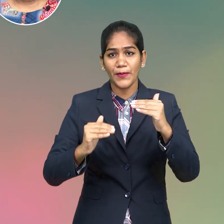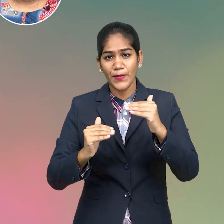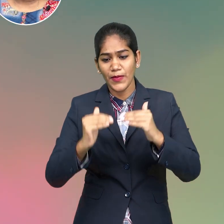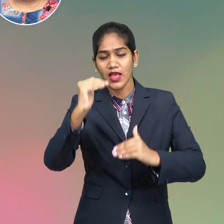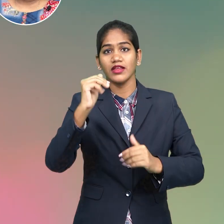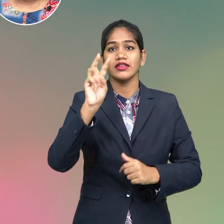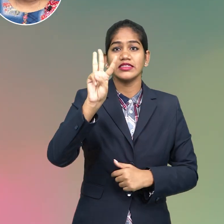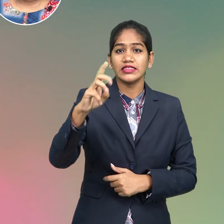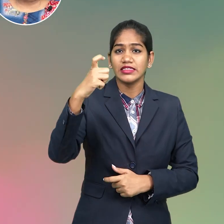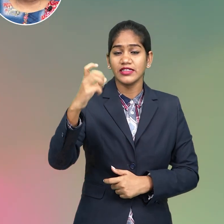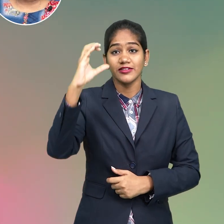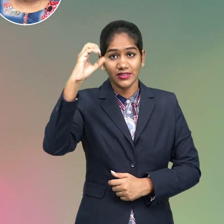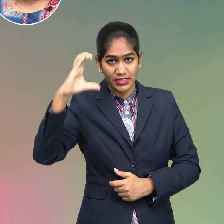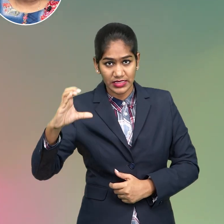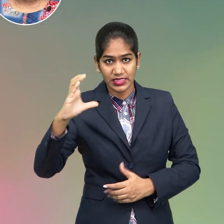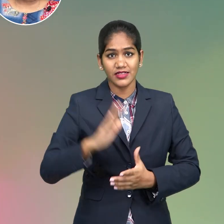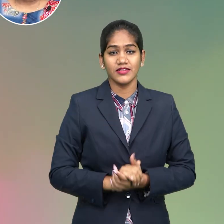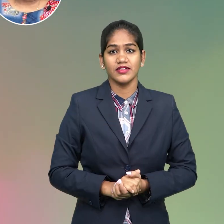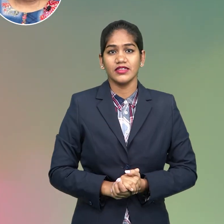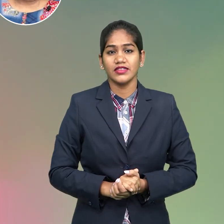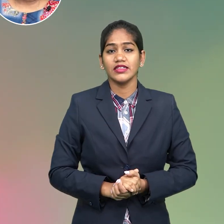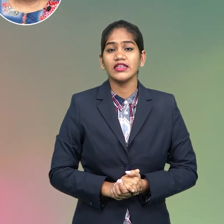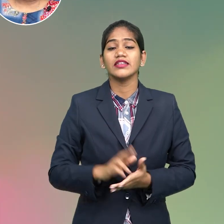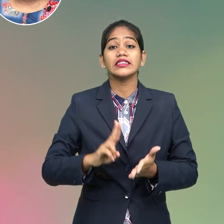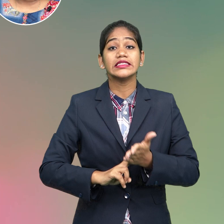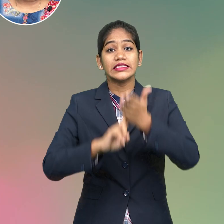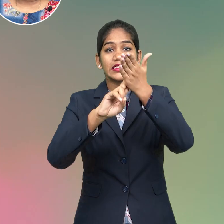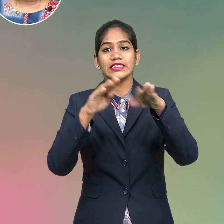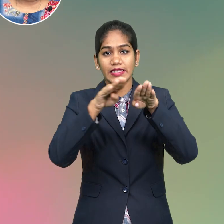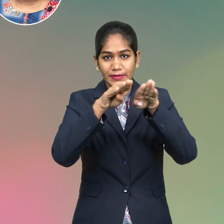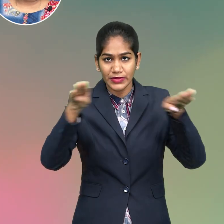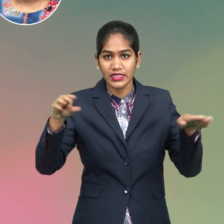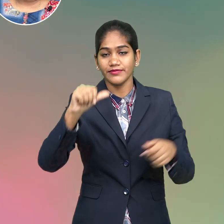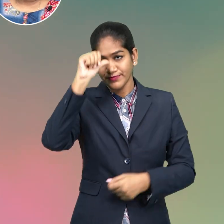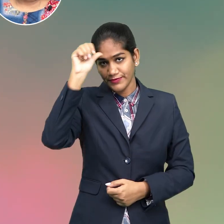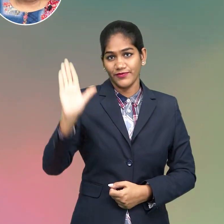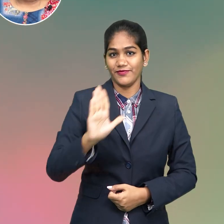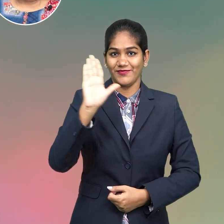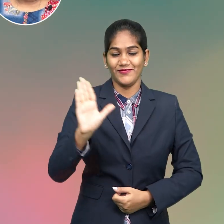exceeds 37 degrees Celsius in the northern plains of India.